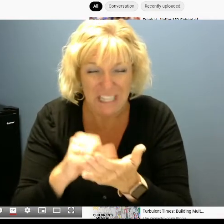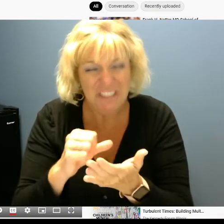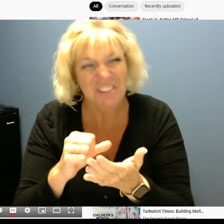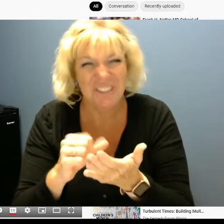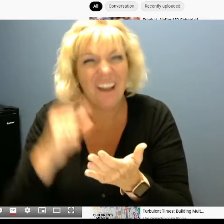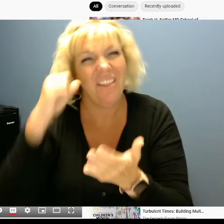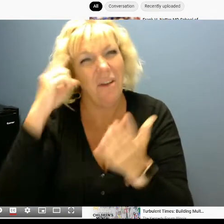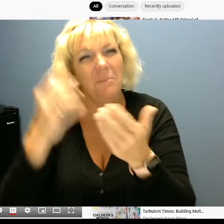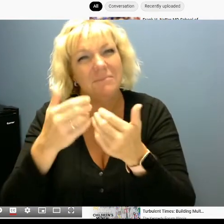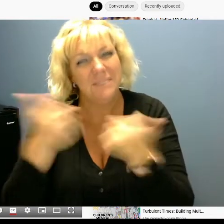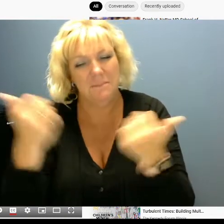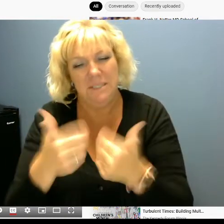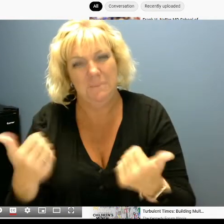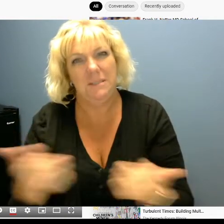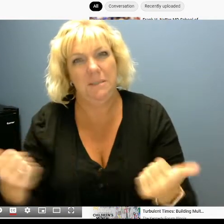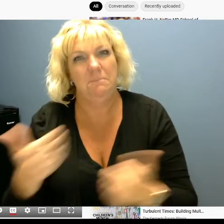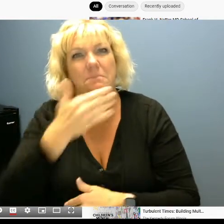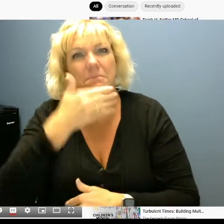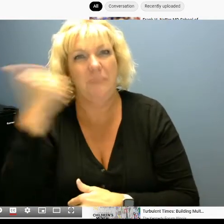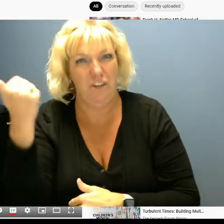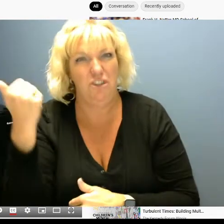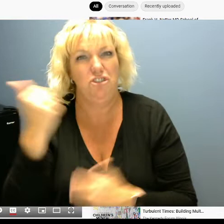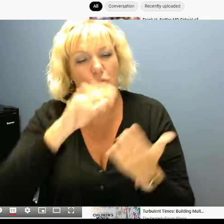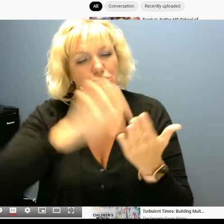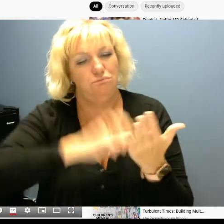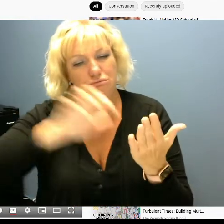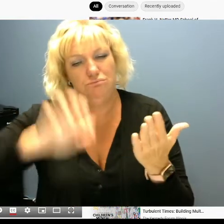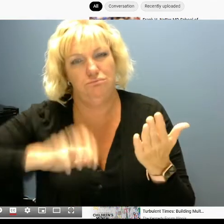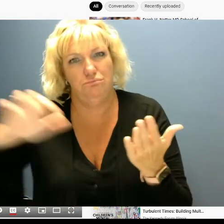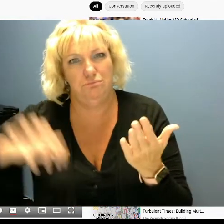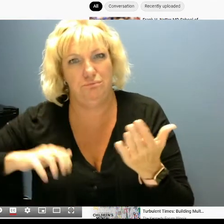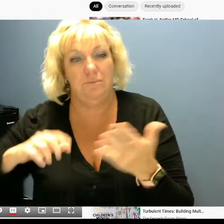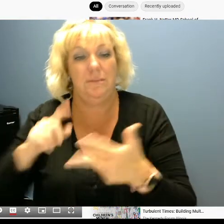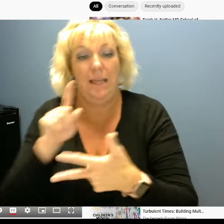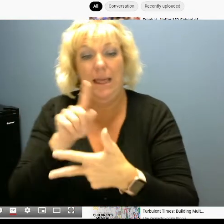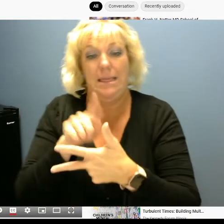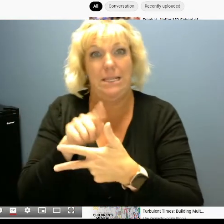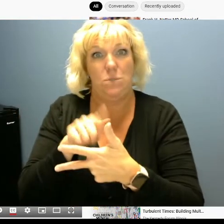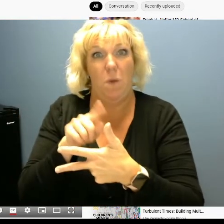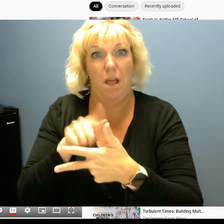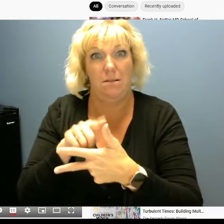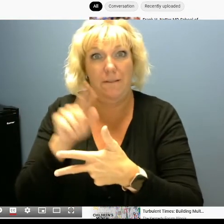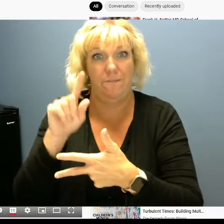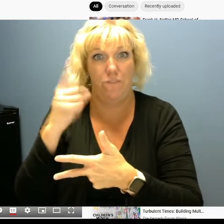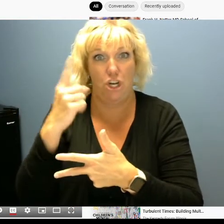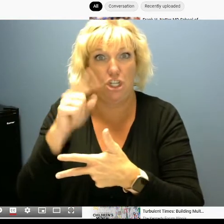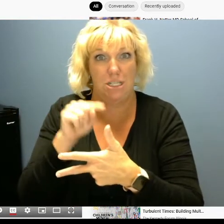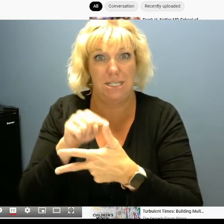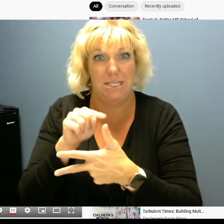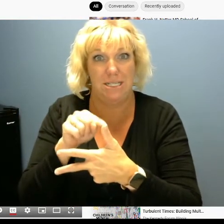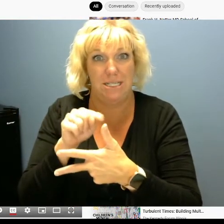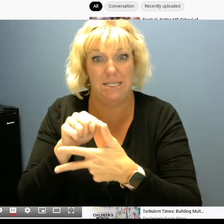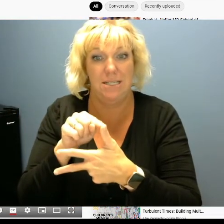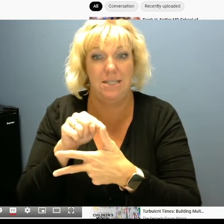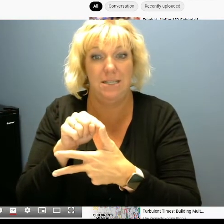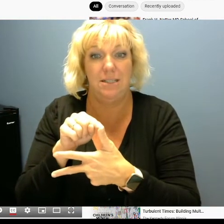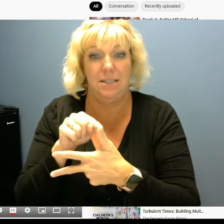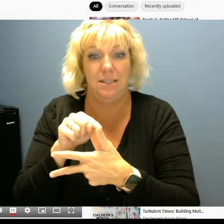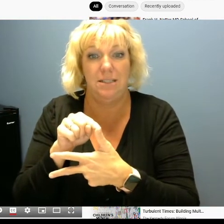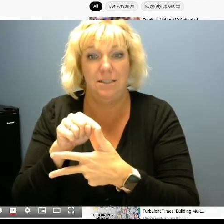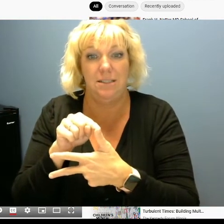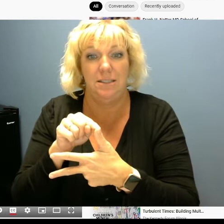in terms of working through the material. So the first lecture in order, I've got them in order, chronological order.